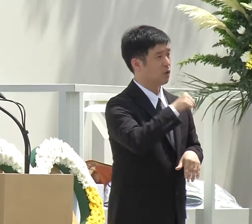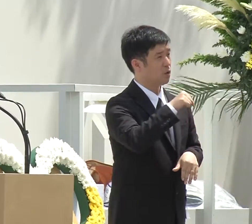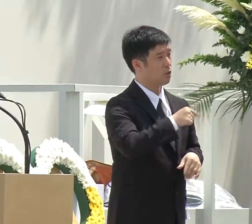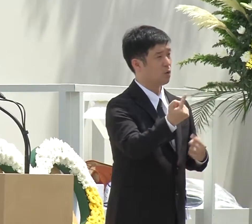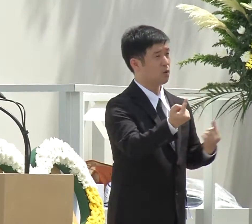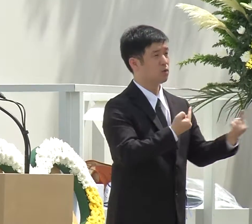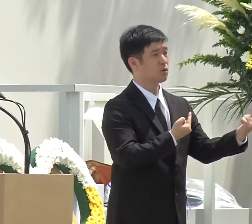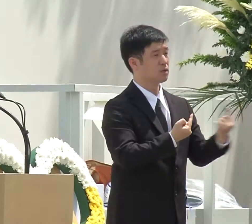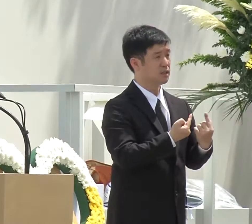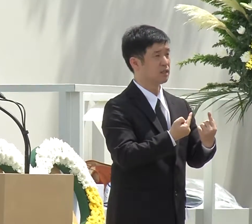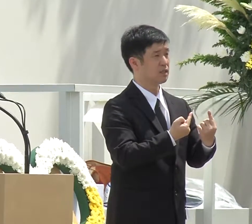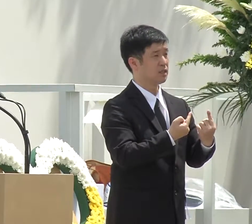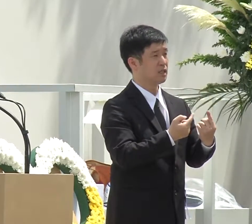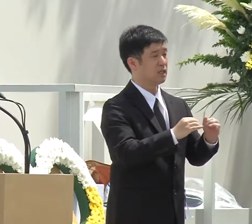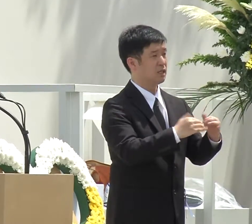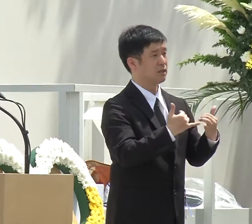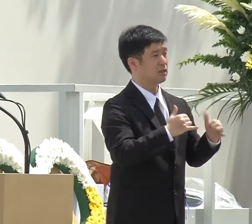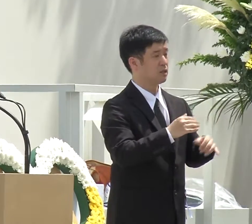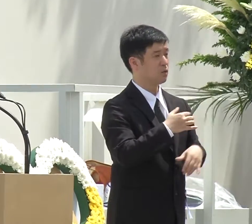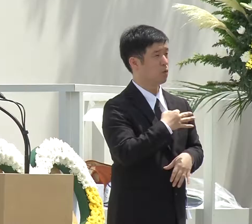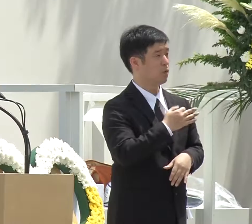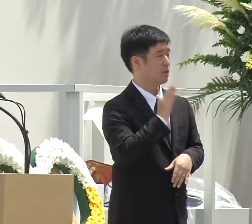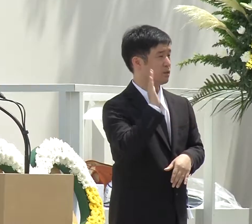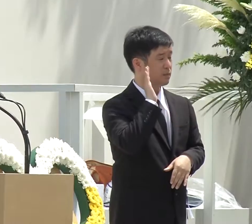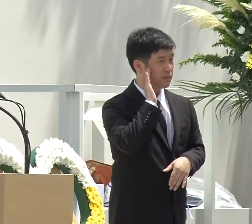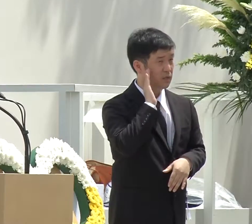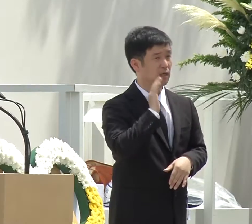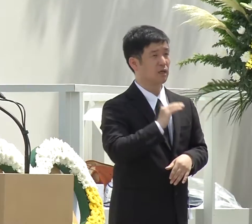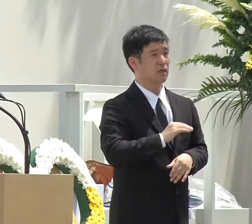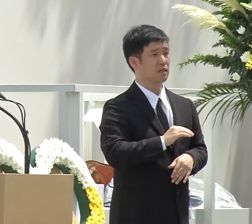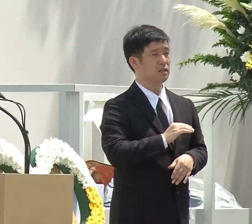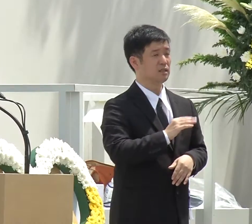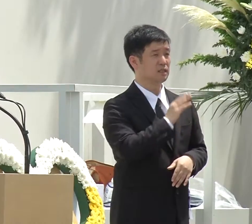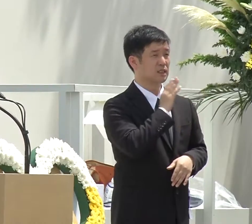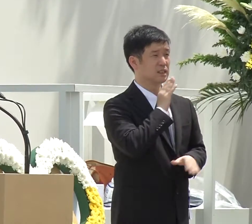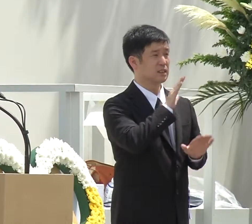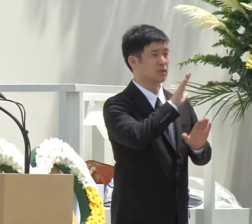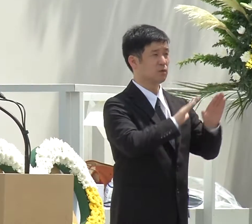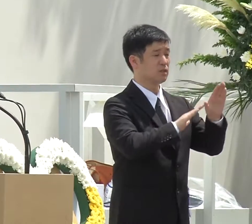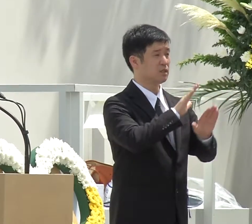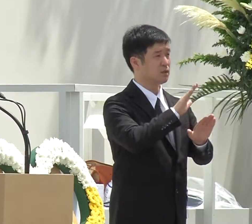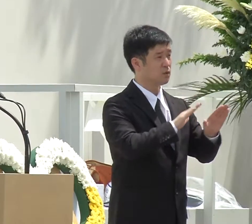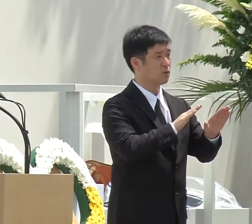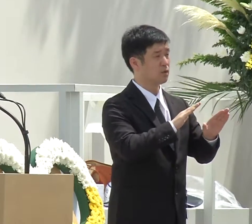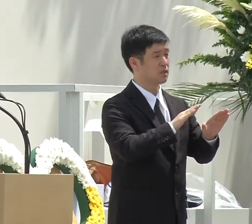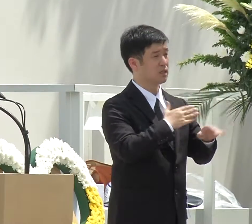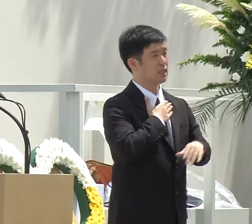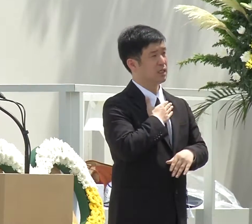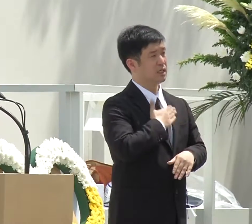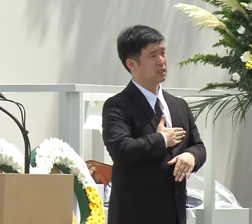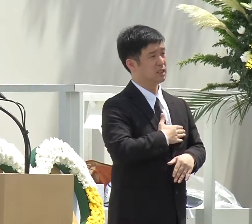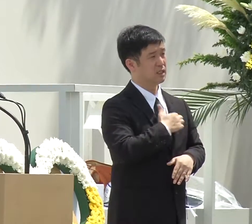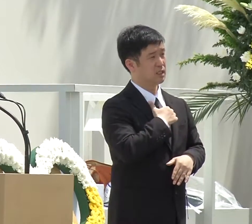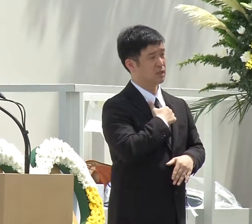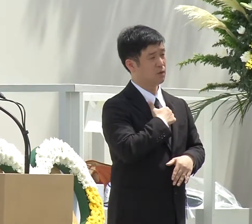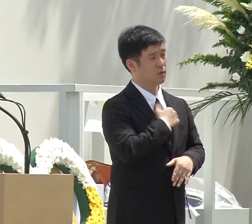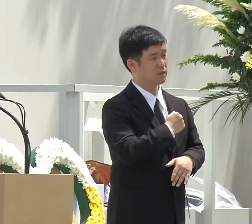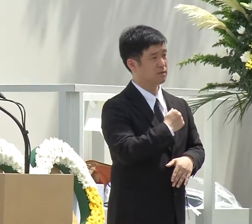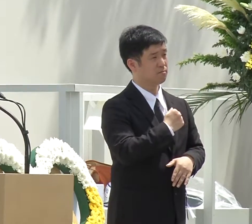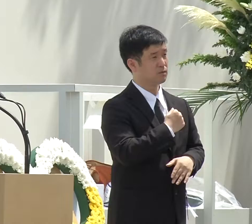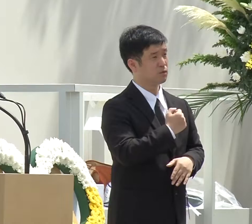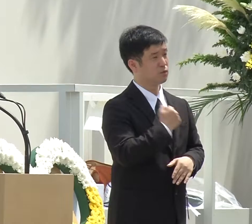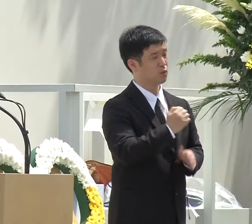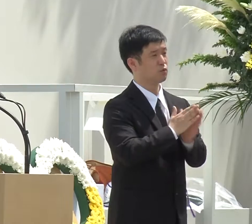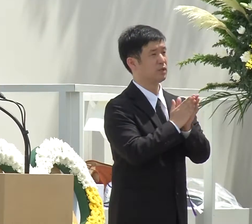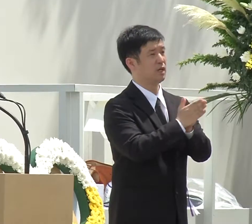country to visit the A-bombed city, listen to the voices of A-bomb survivors, and learn the real aspects of